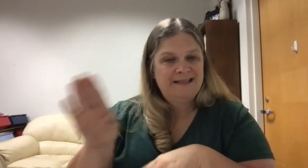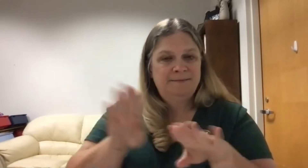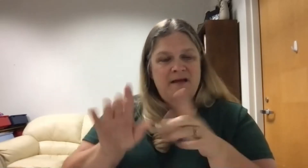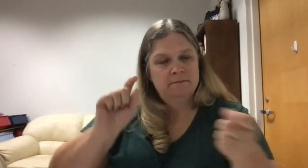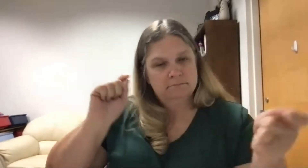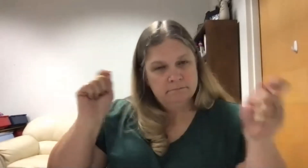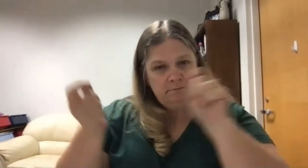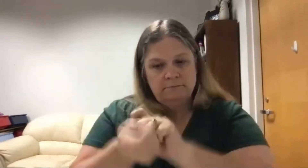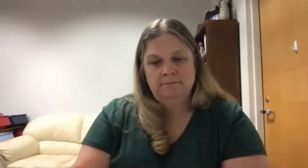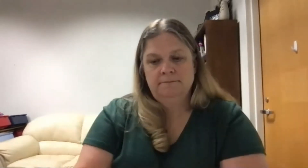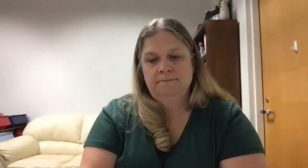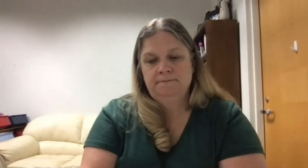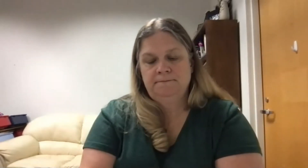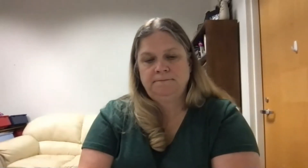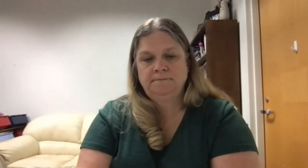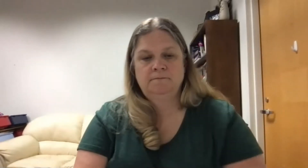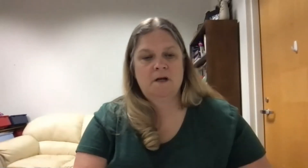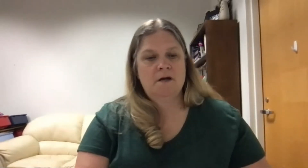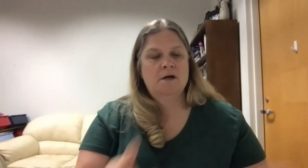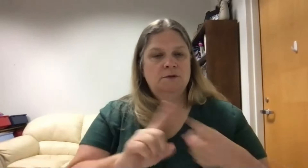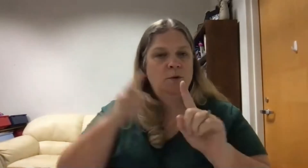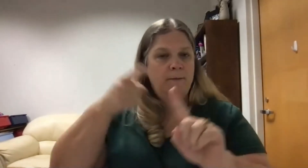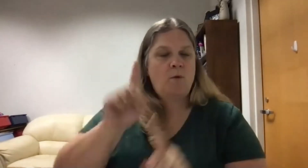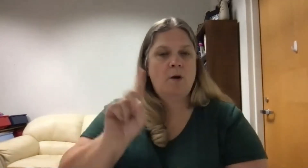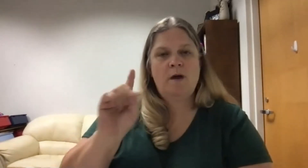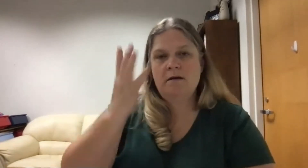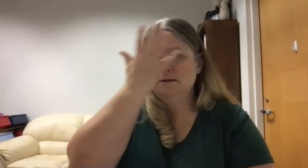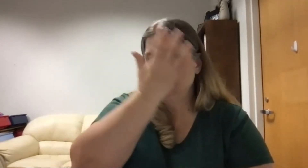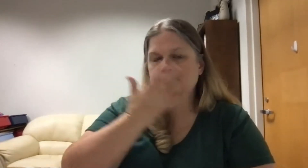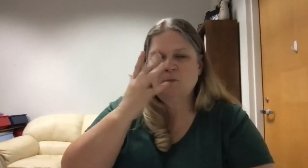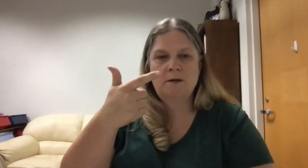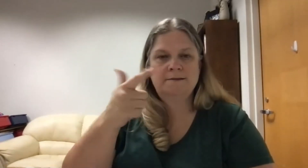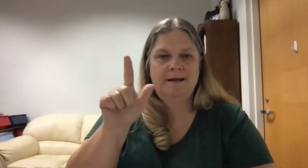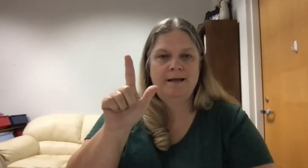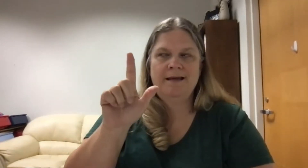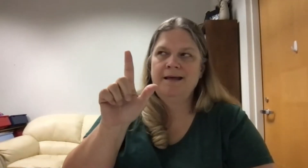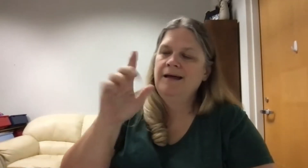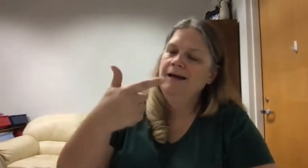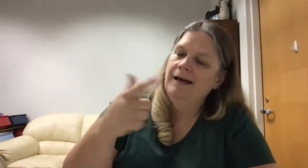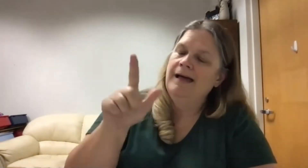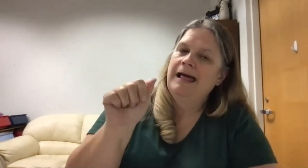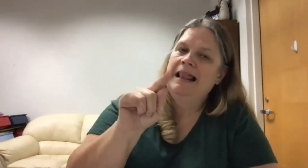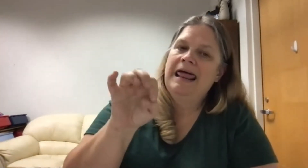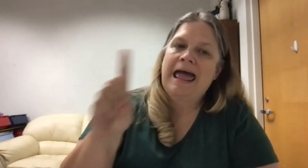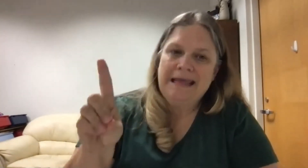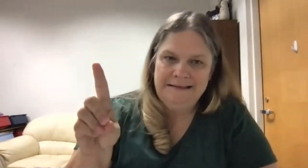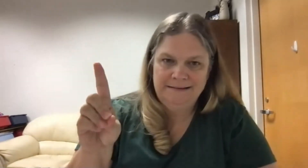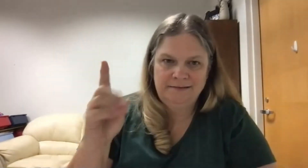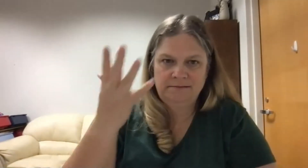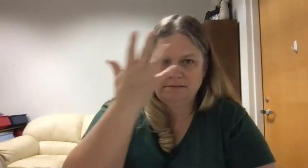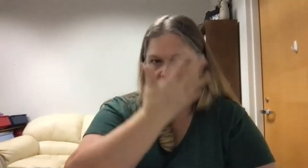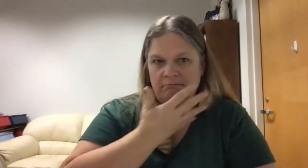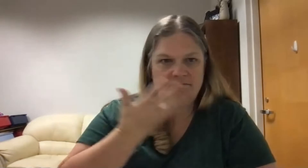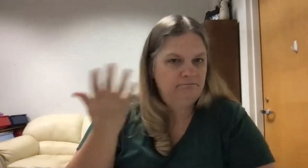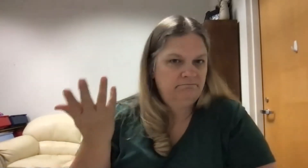something happened and his behavior completely changed. And it was to the point where his face